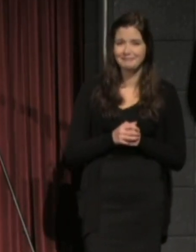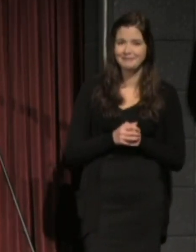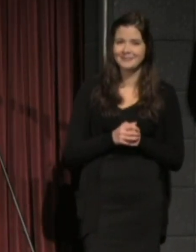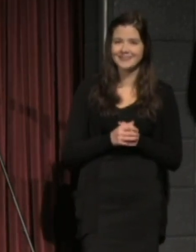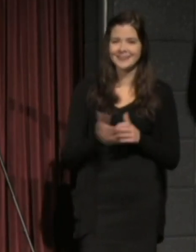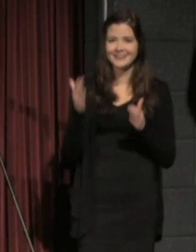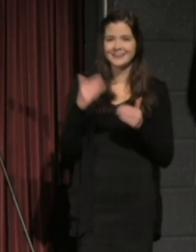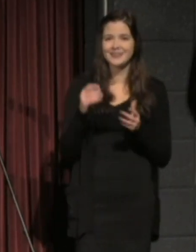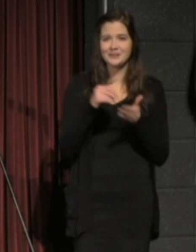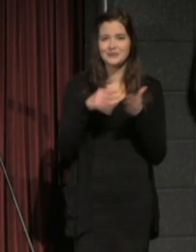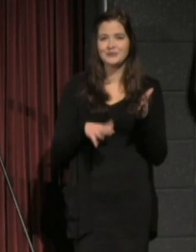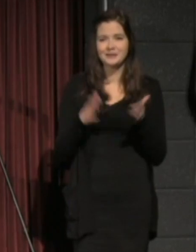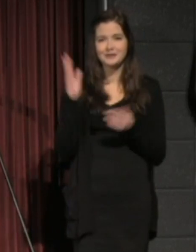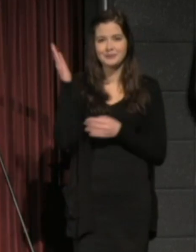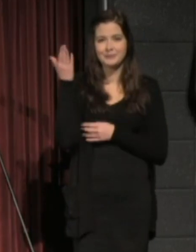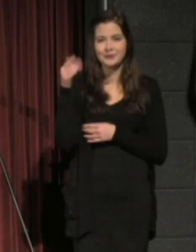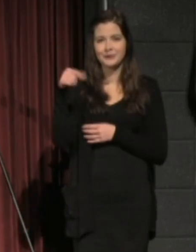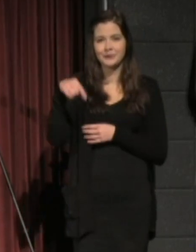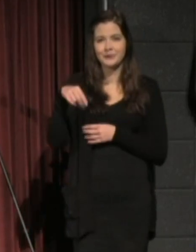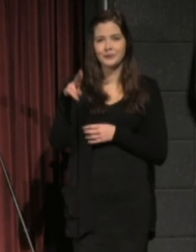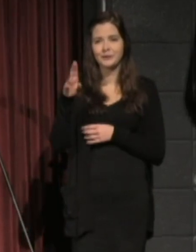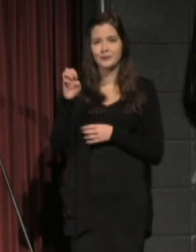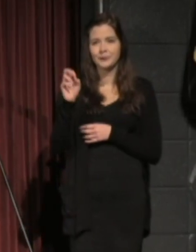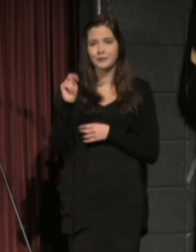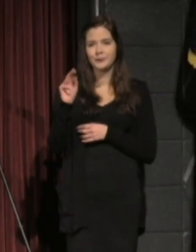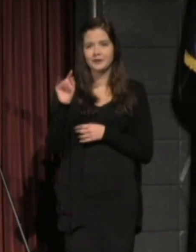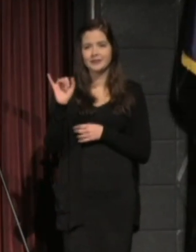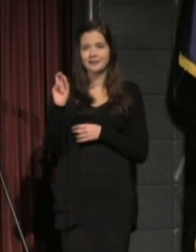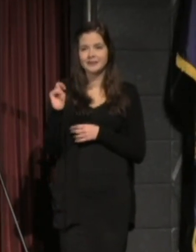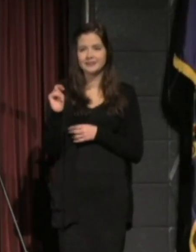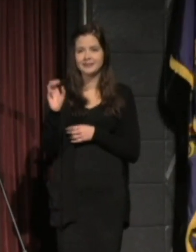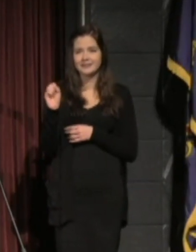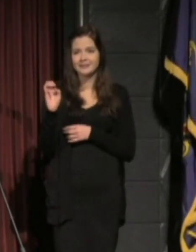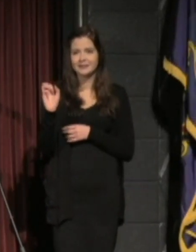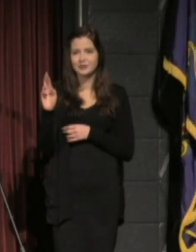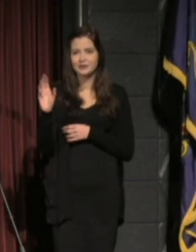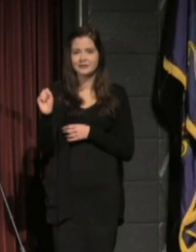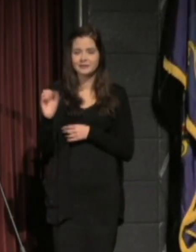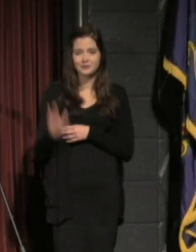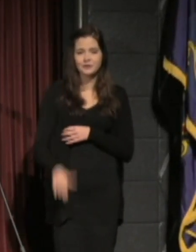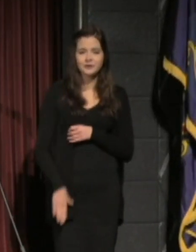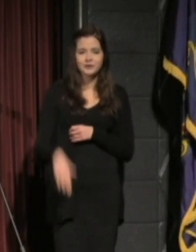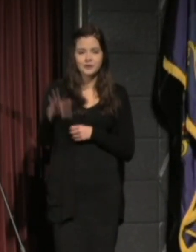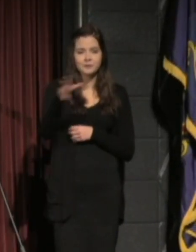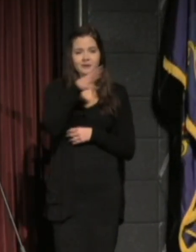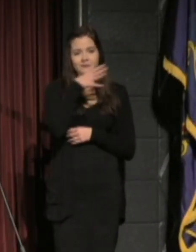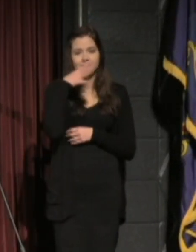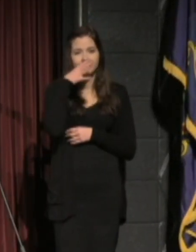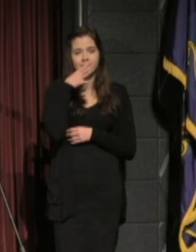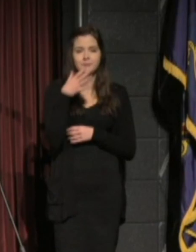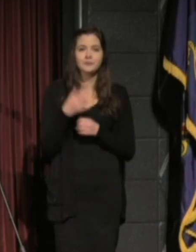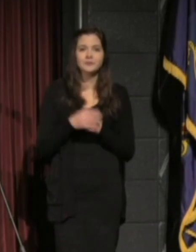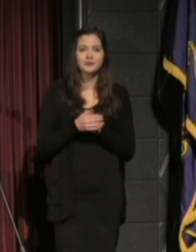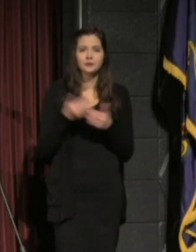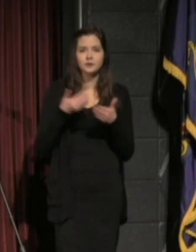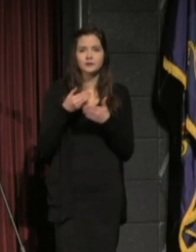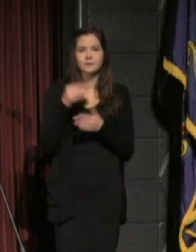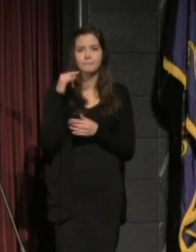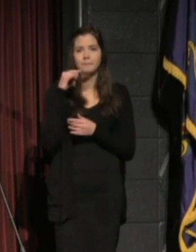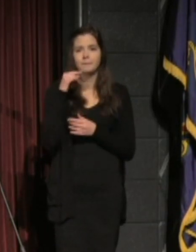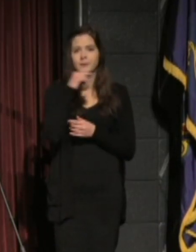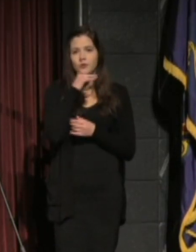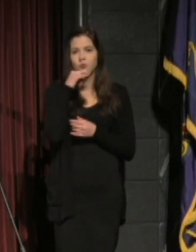Our next student speaker is Quentin Sears. Quentin grew up on his family farm near Minnewaukan, North Dakota.